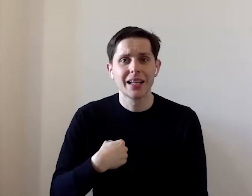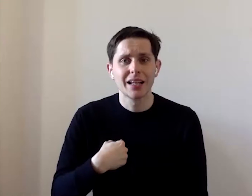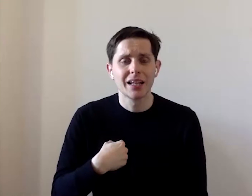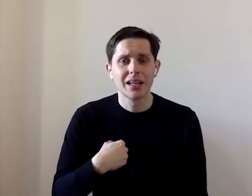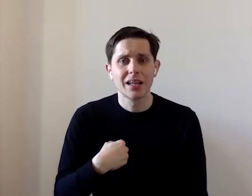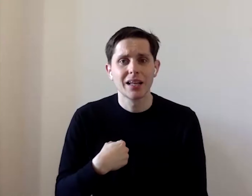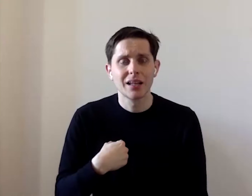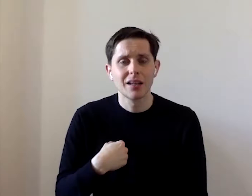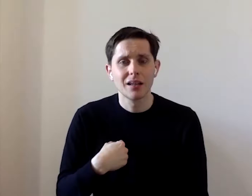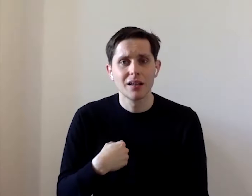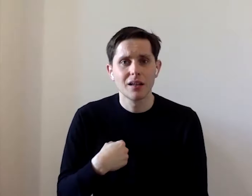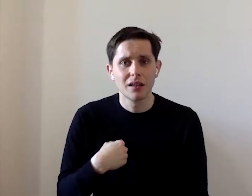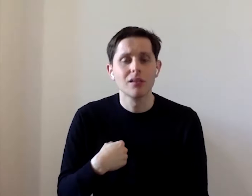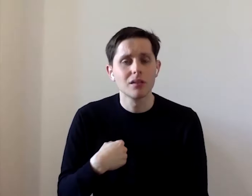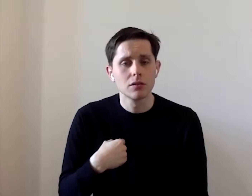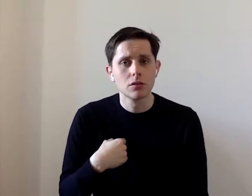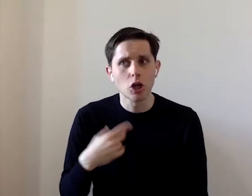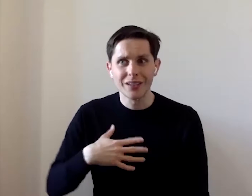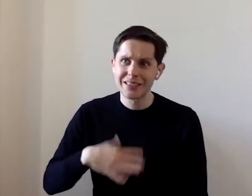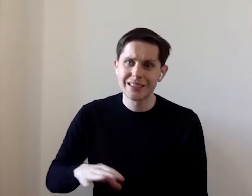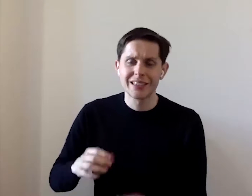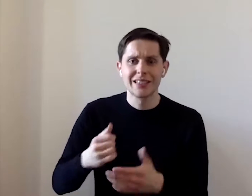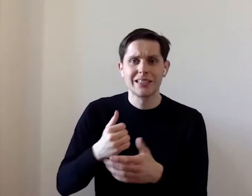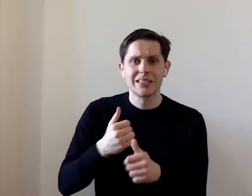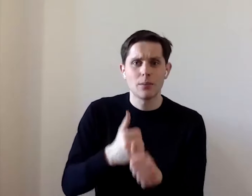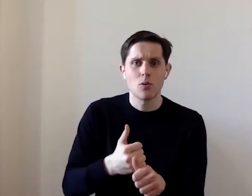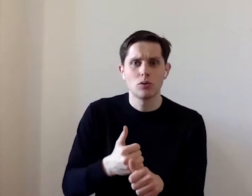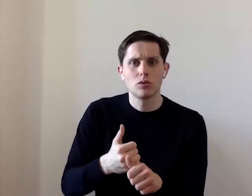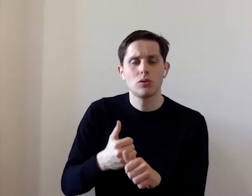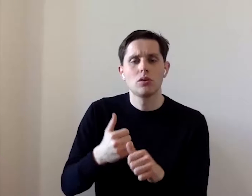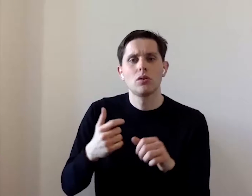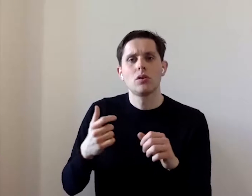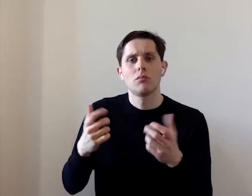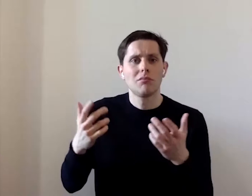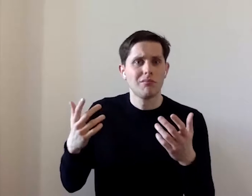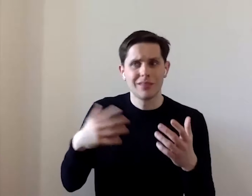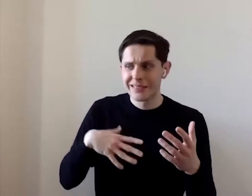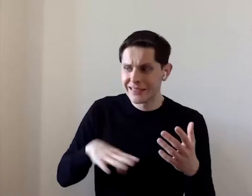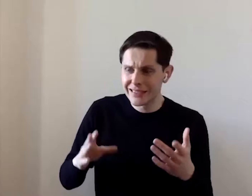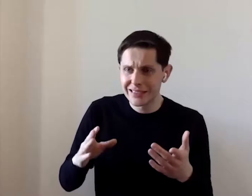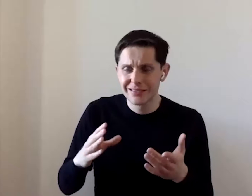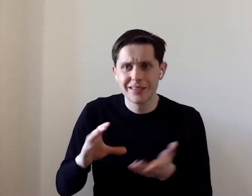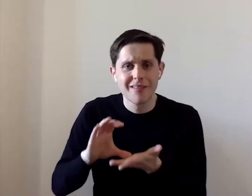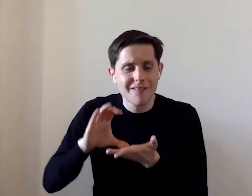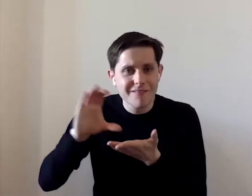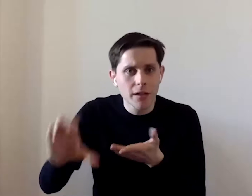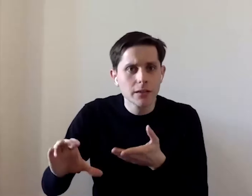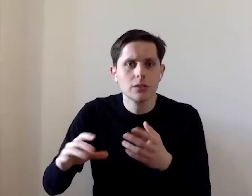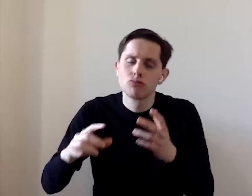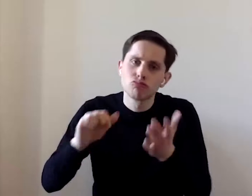you need representation for people to think that they can come into the profession. But then once they're in the profession, once they've started architecture school, they then need that